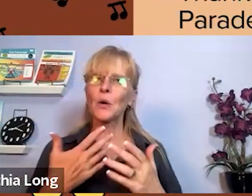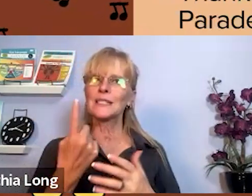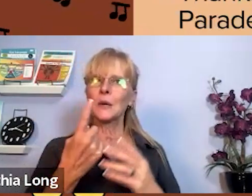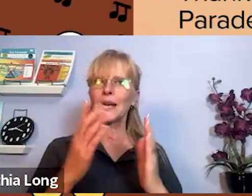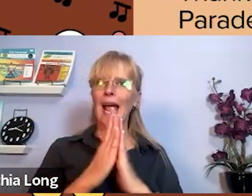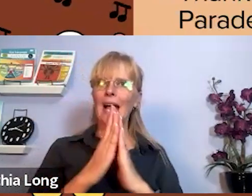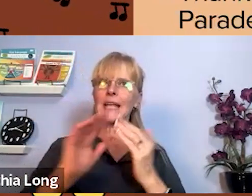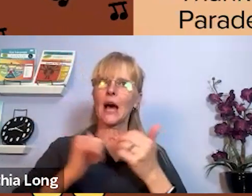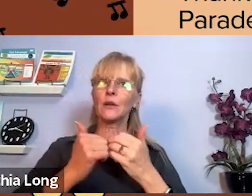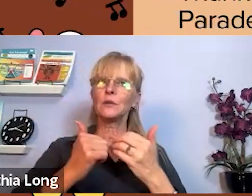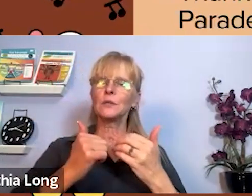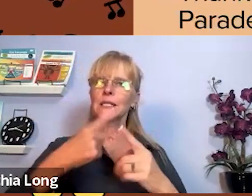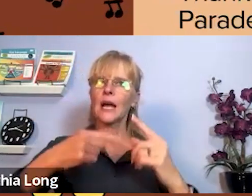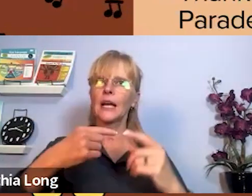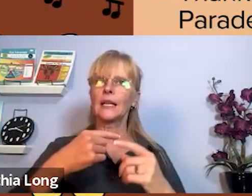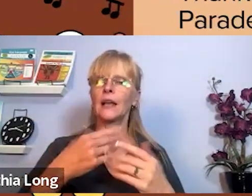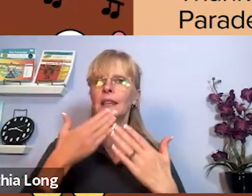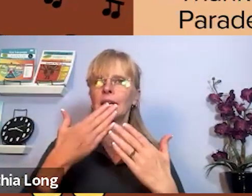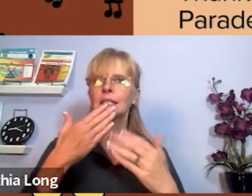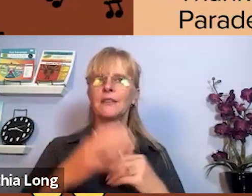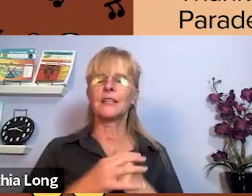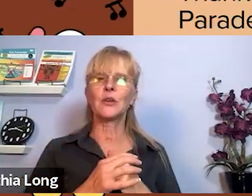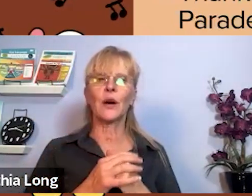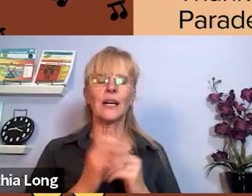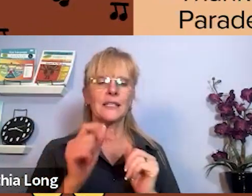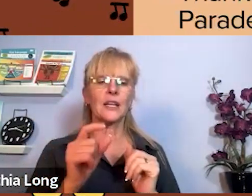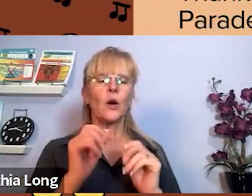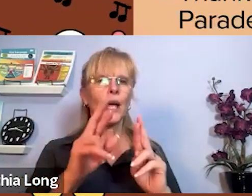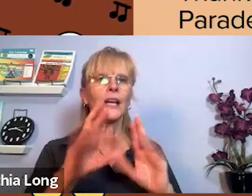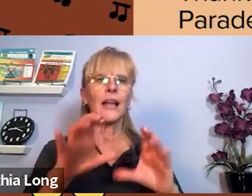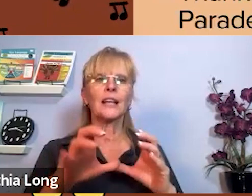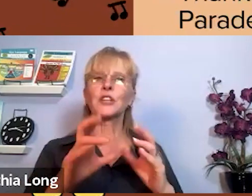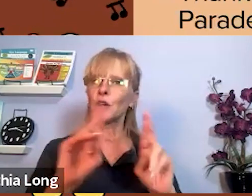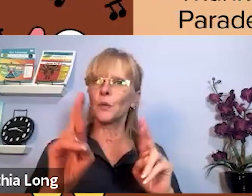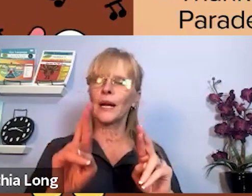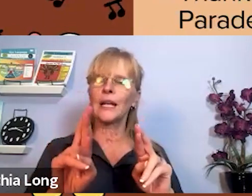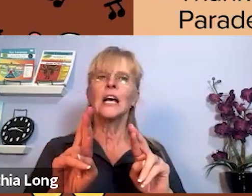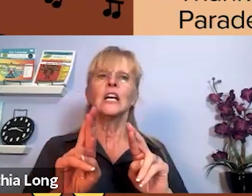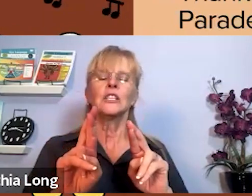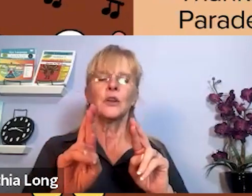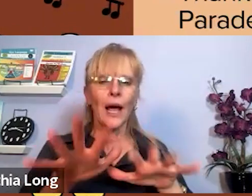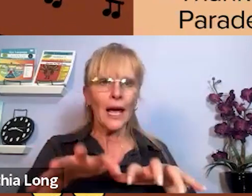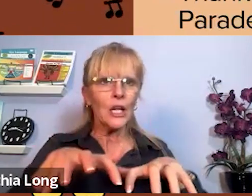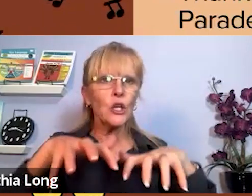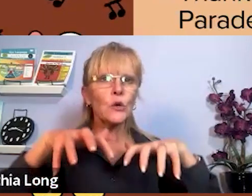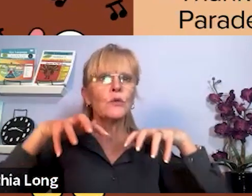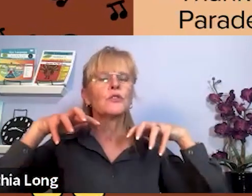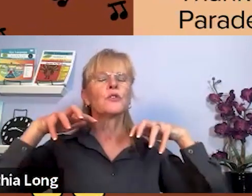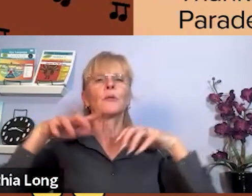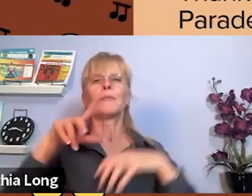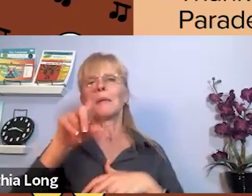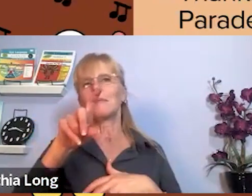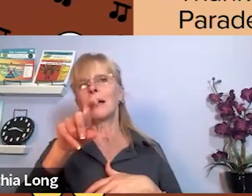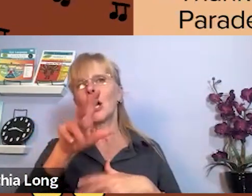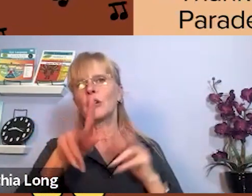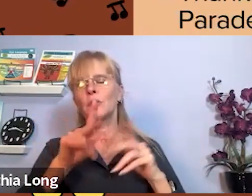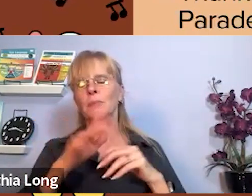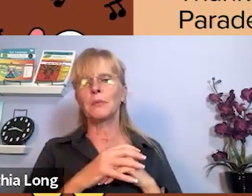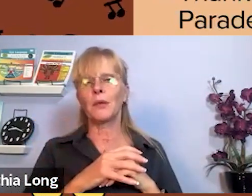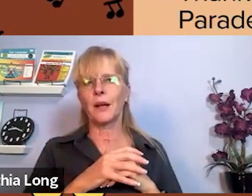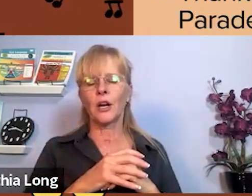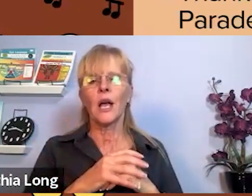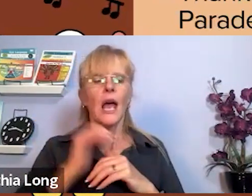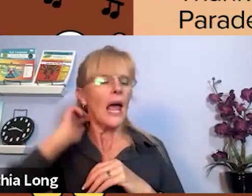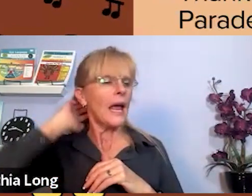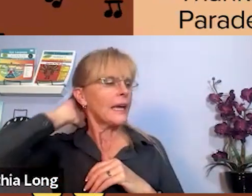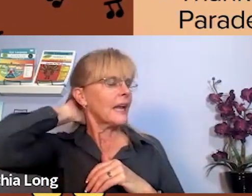and so someone asked, how do you sign a Thanksgiving? So I said, okay, class, are you ready? So I had a huge group, maybe about 100